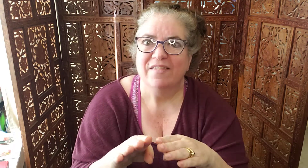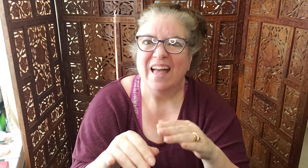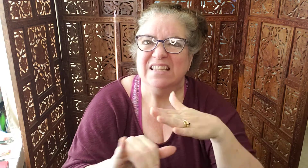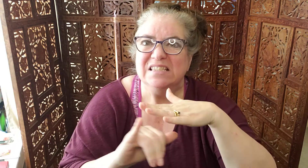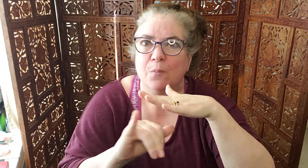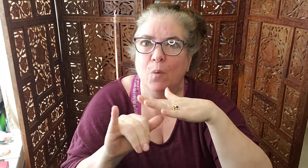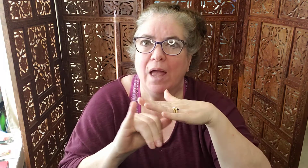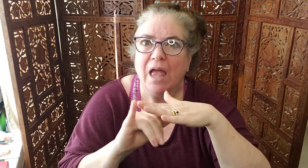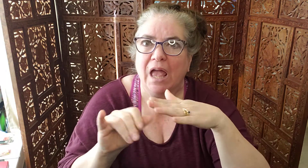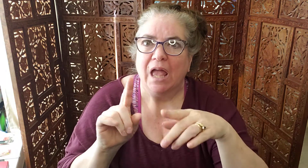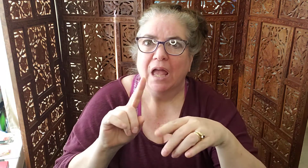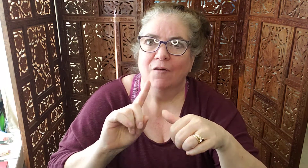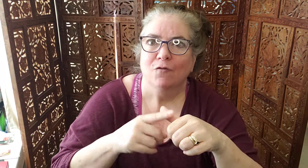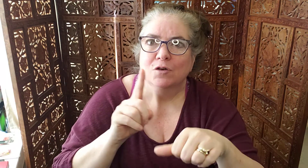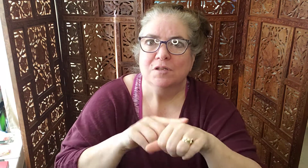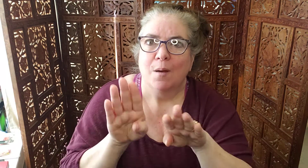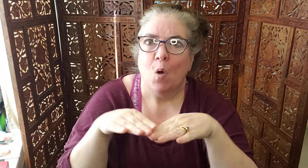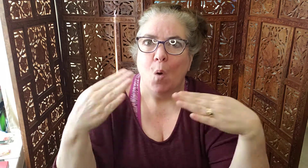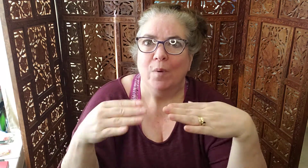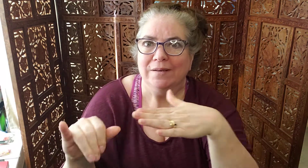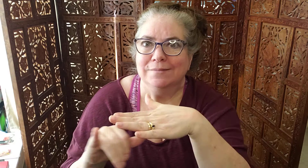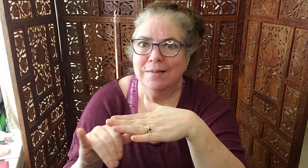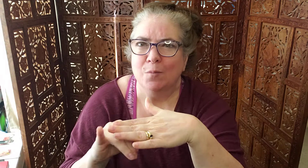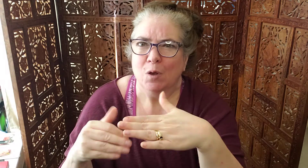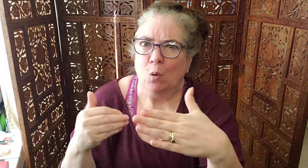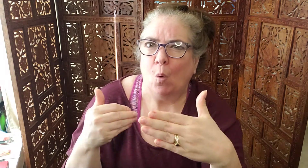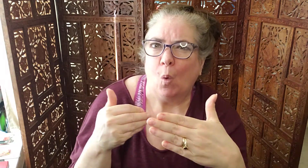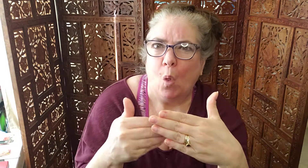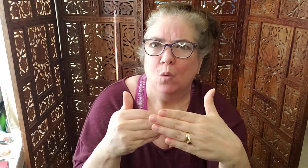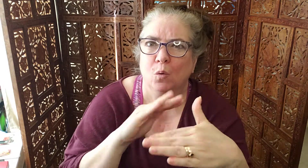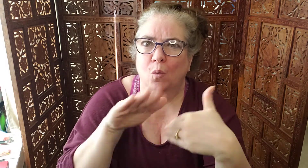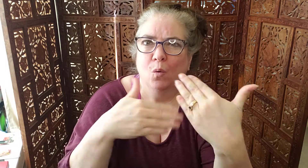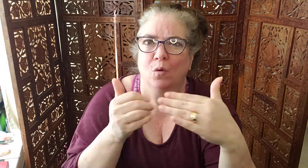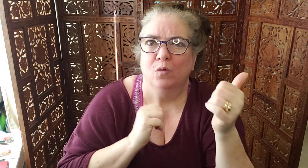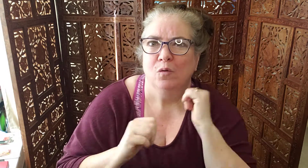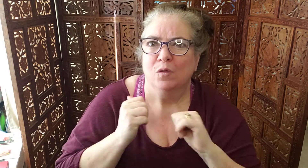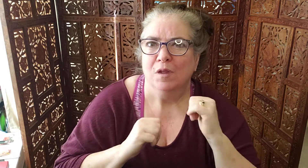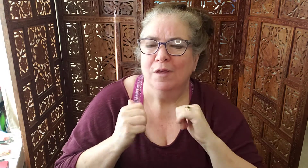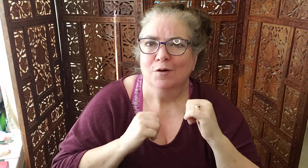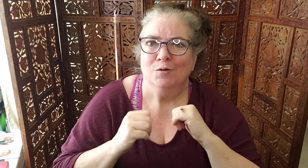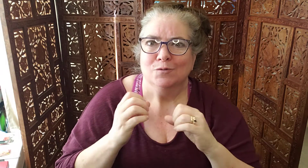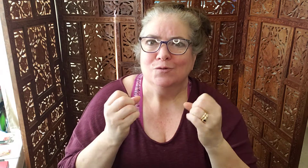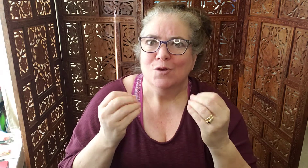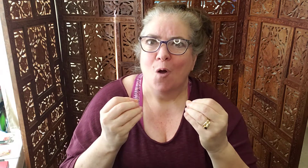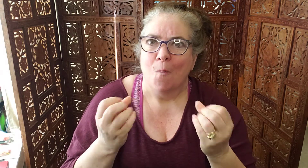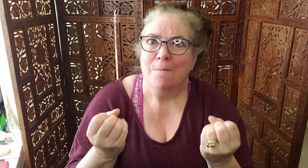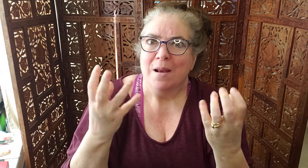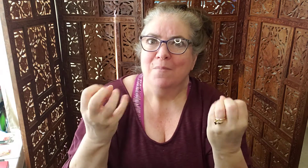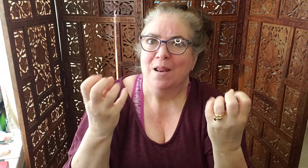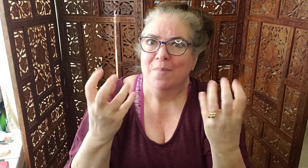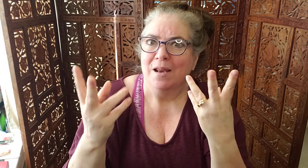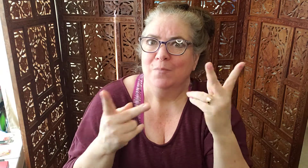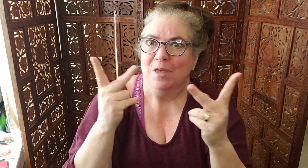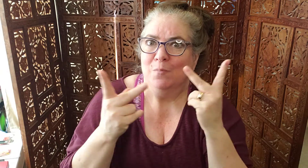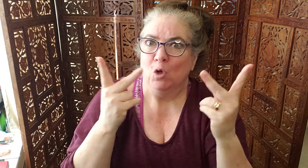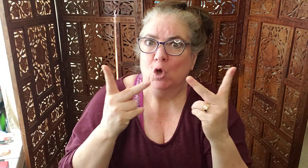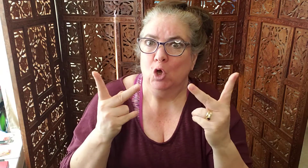the subway made the Broadway musical available to a wide audience, which quickly became